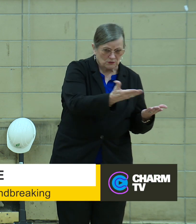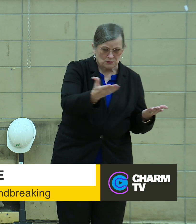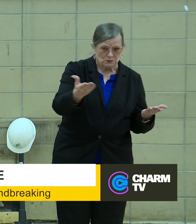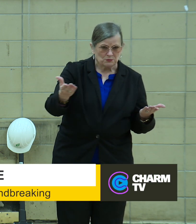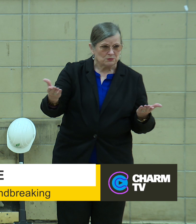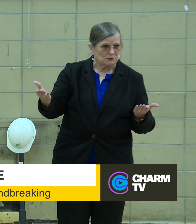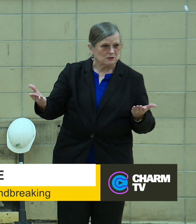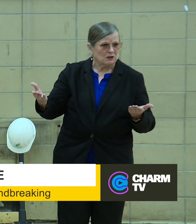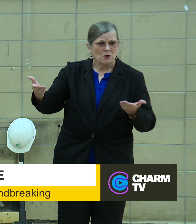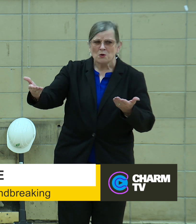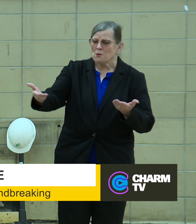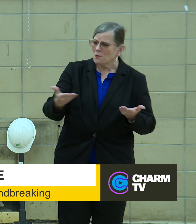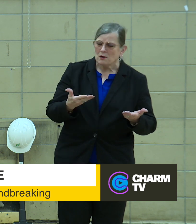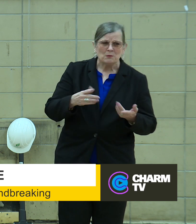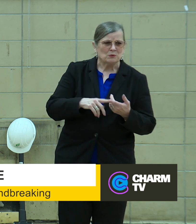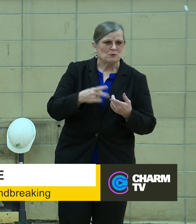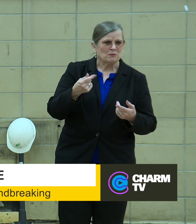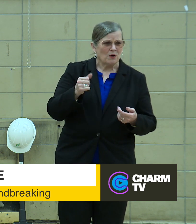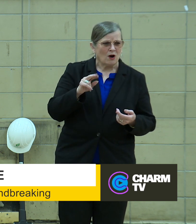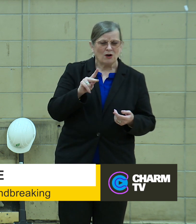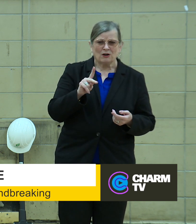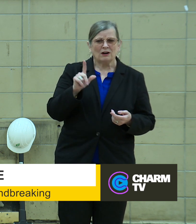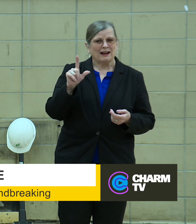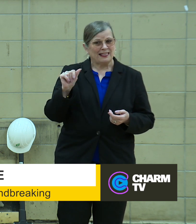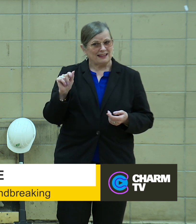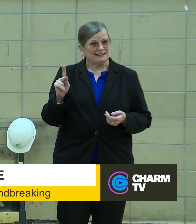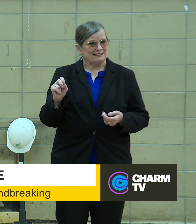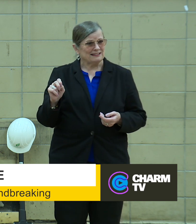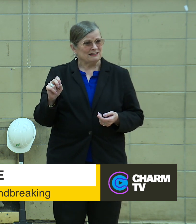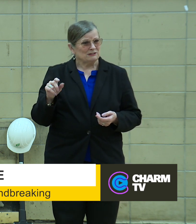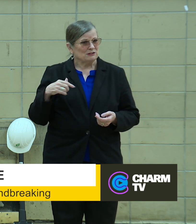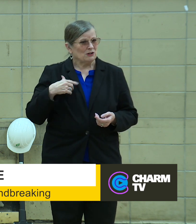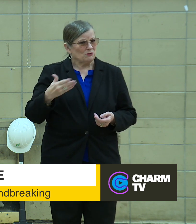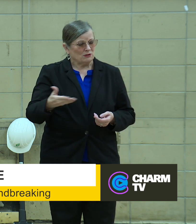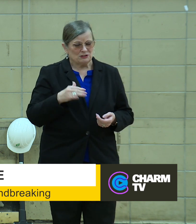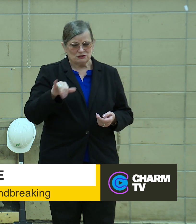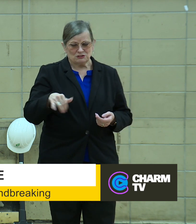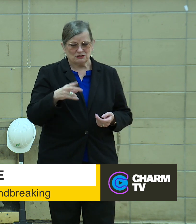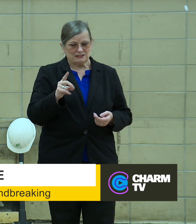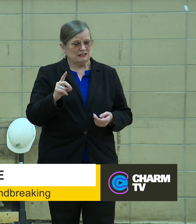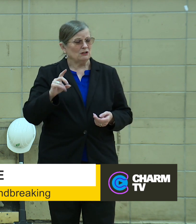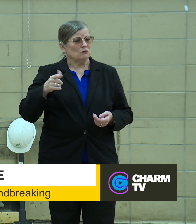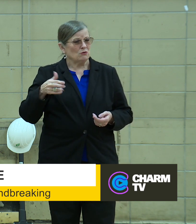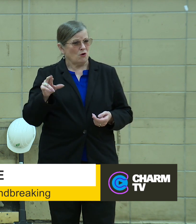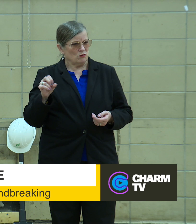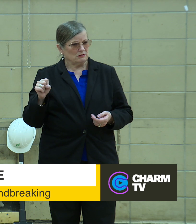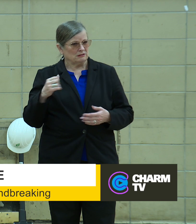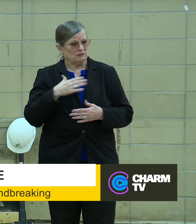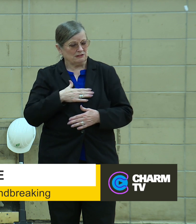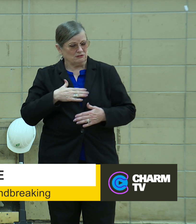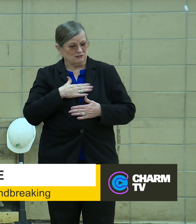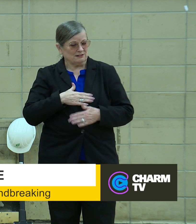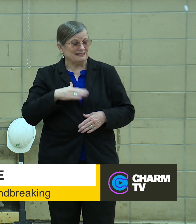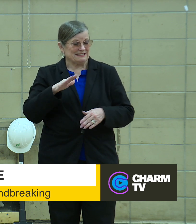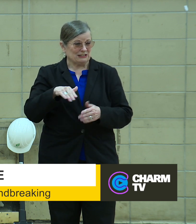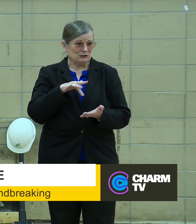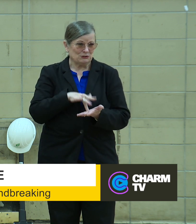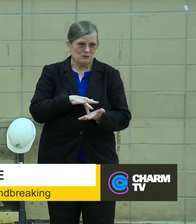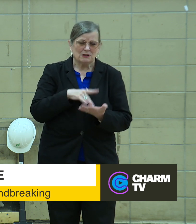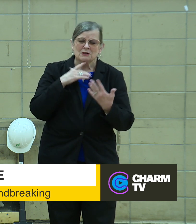Welcome to Park Lane. Welcome to J.D. Gross Recreation Center. We are so